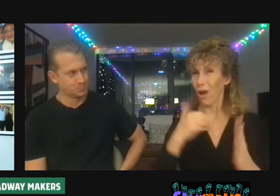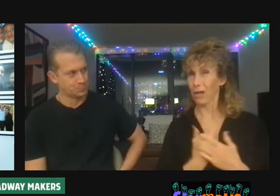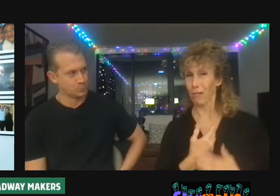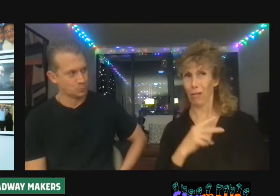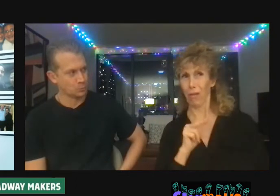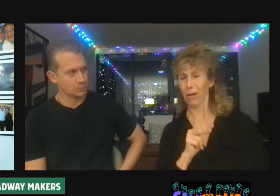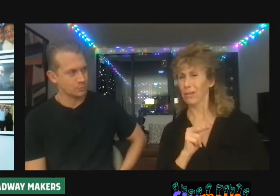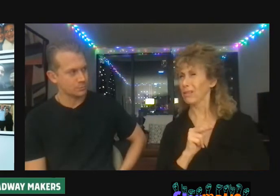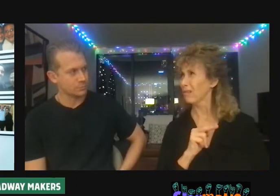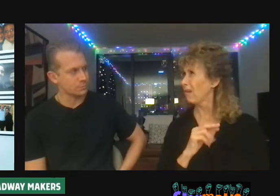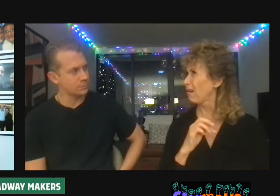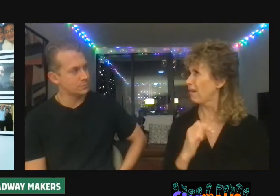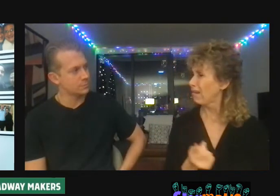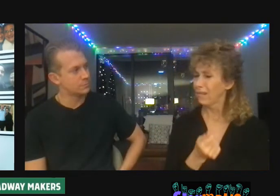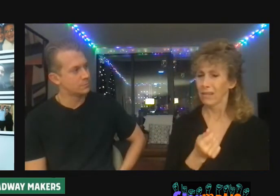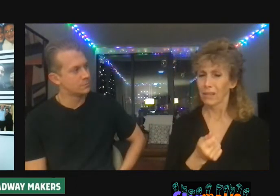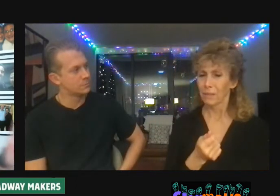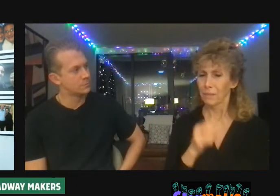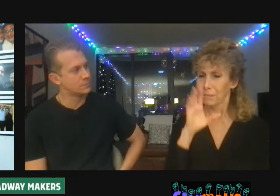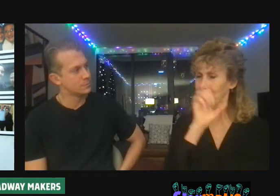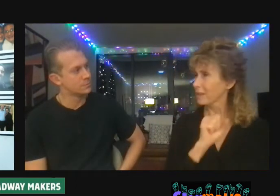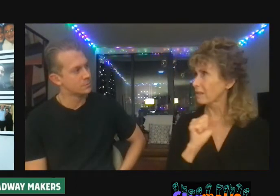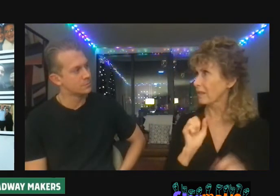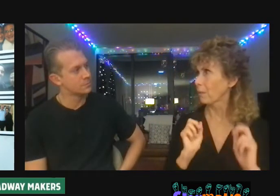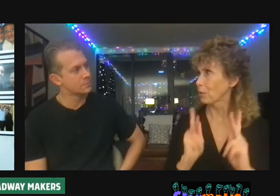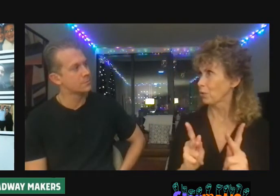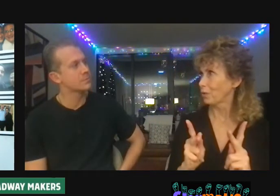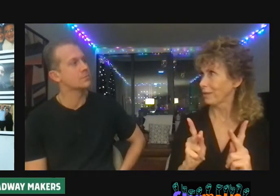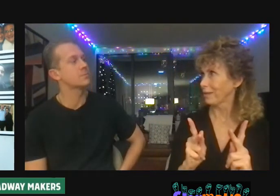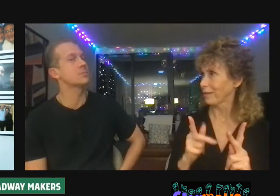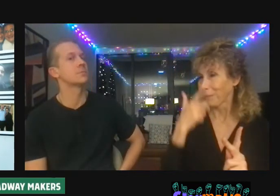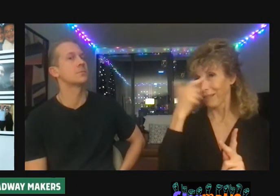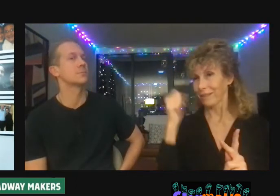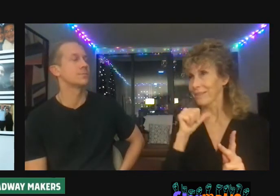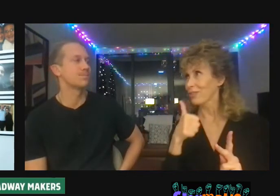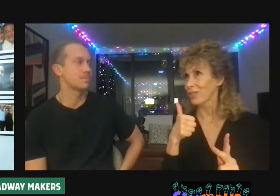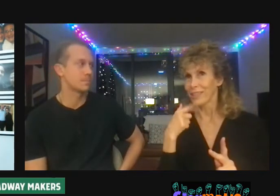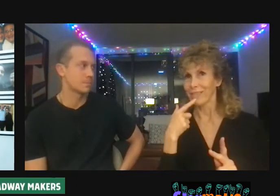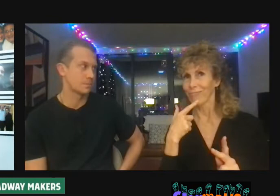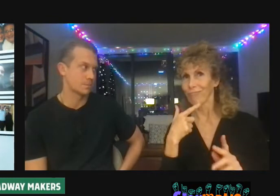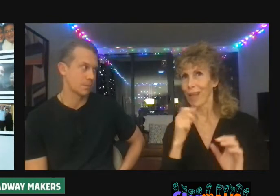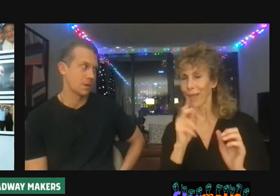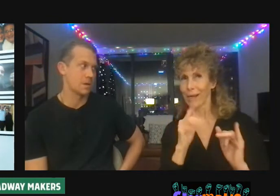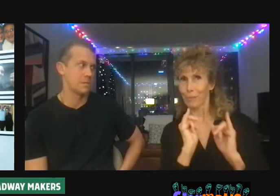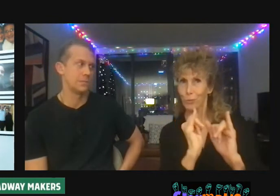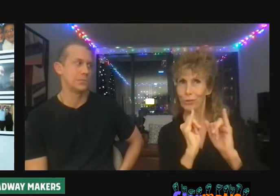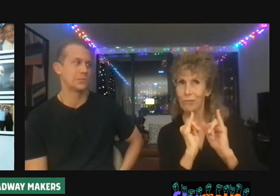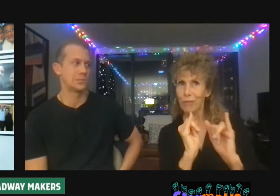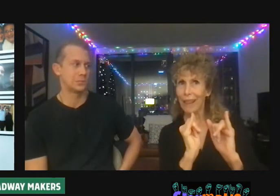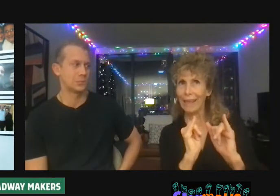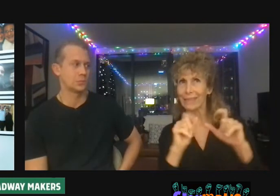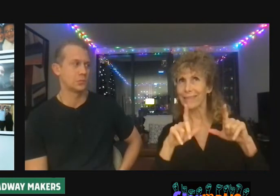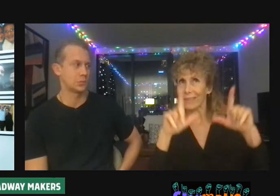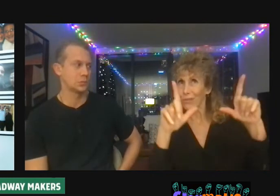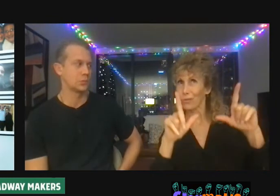see someone who looked like her on screen. So I hear you.